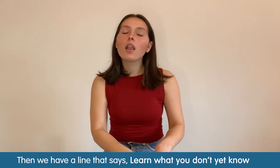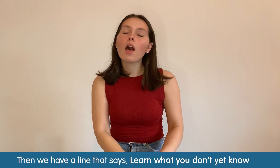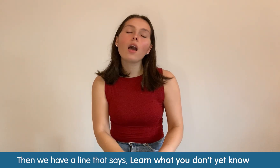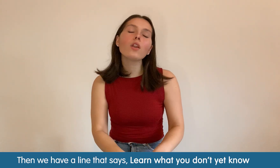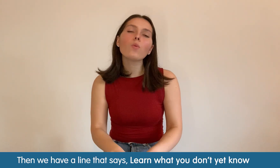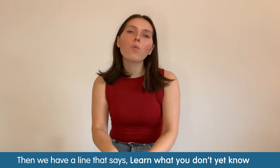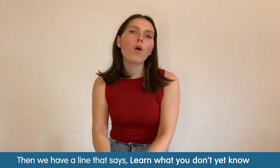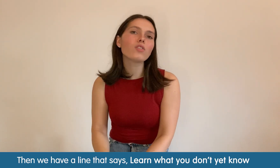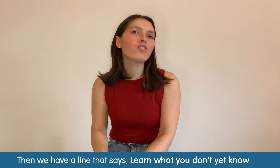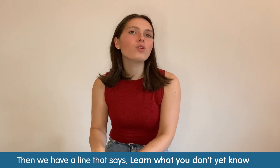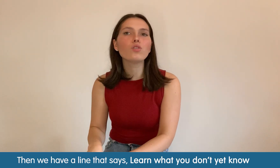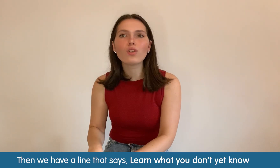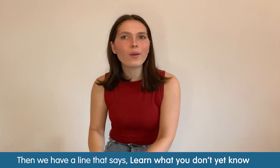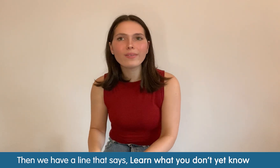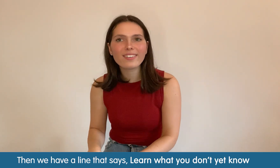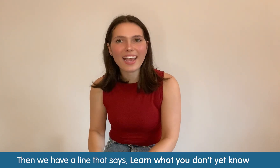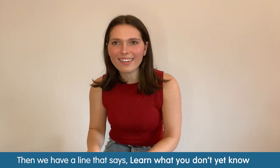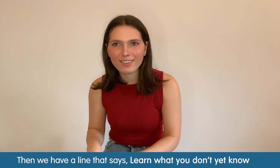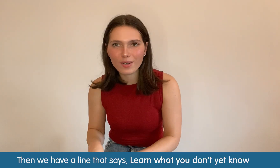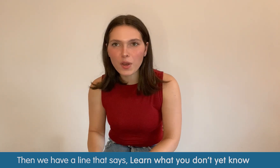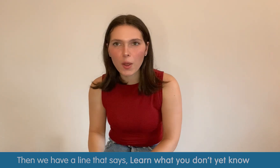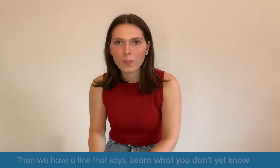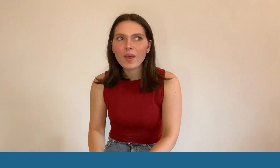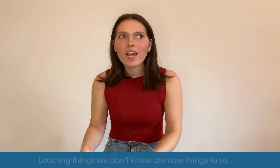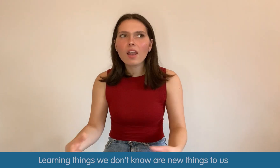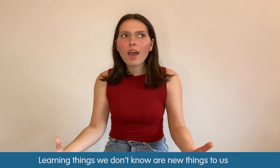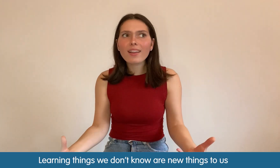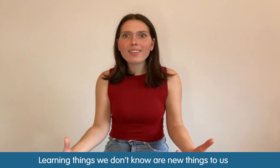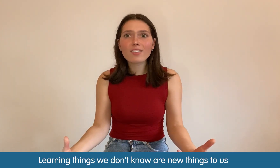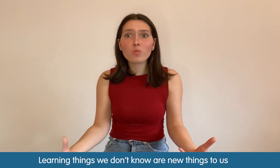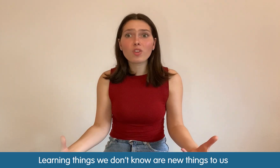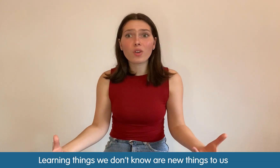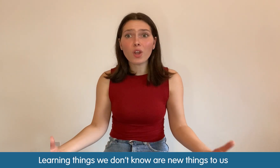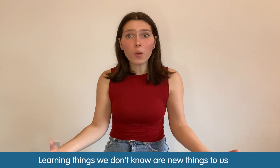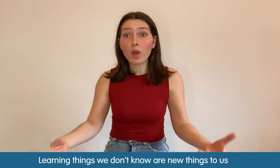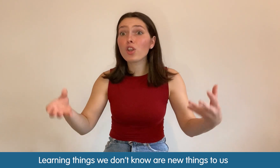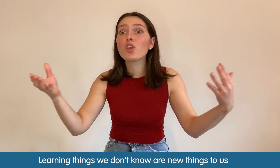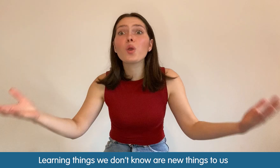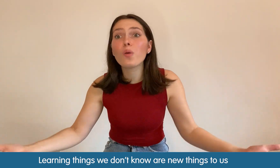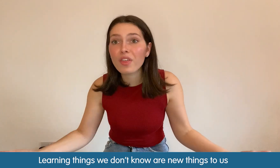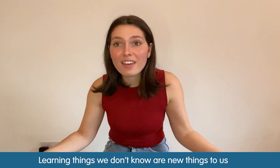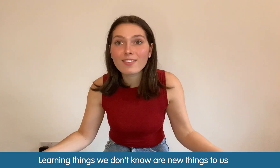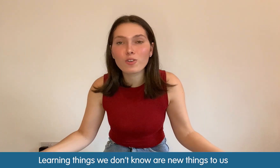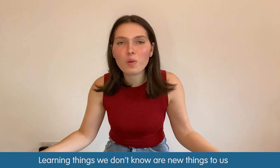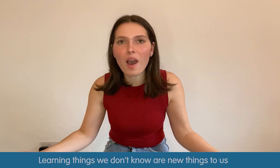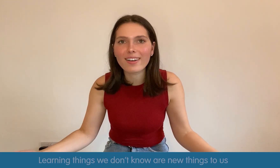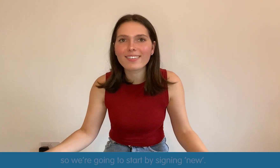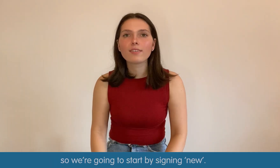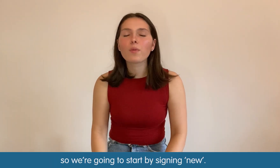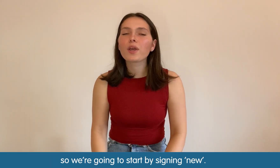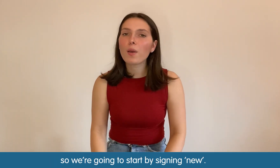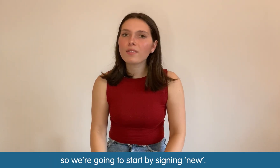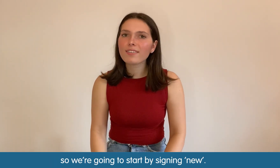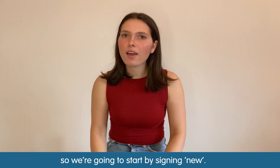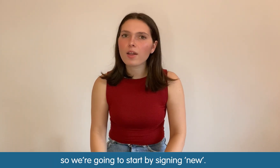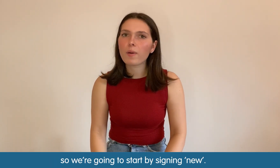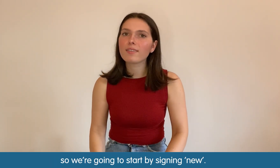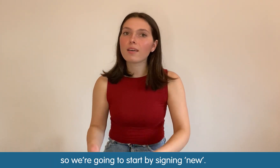Learn what you don't yet know. Learning things we don't know are new things to us. So we're going to start by